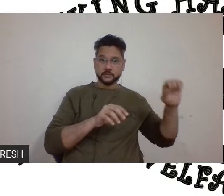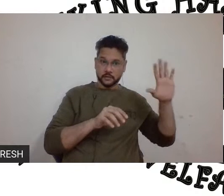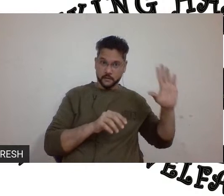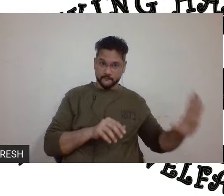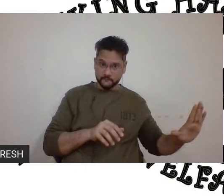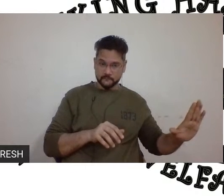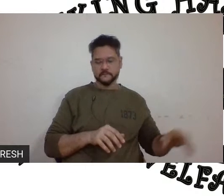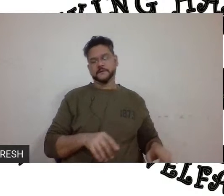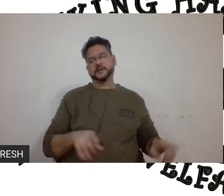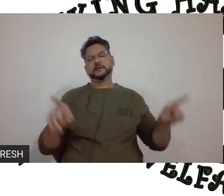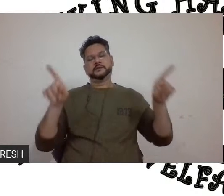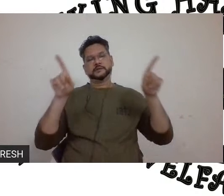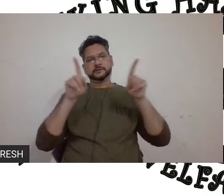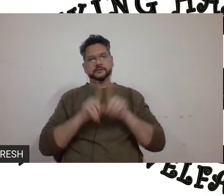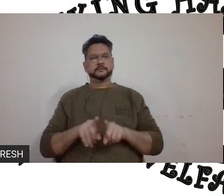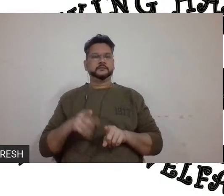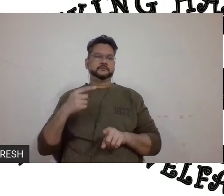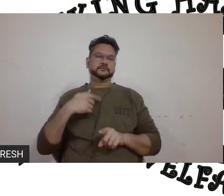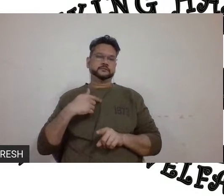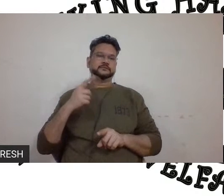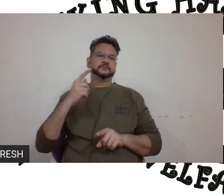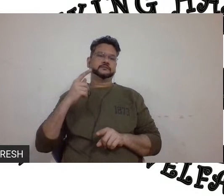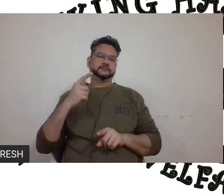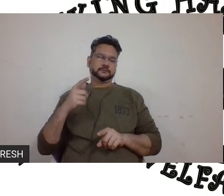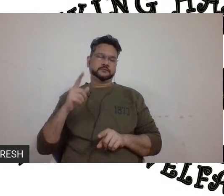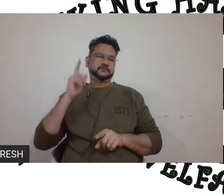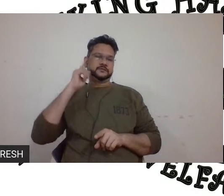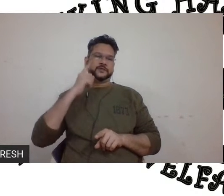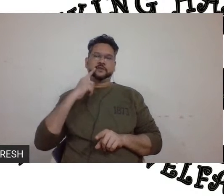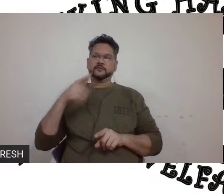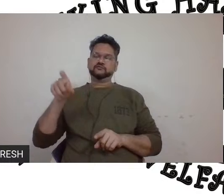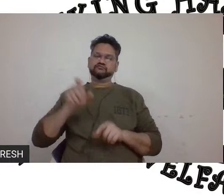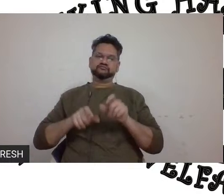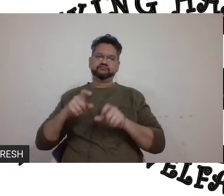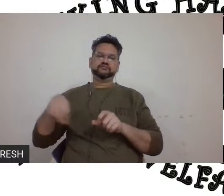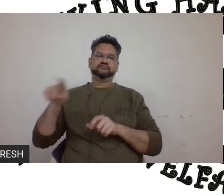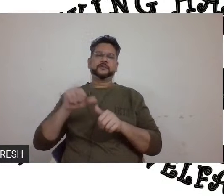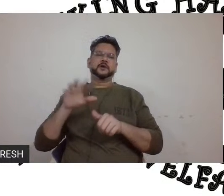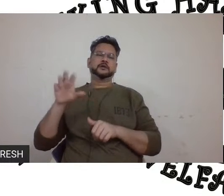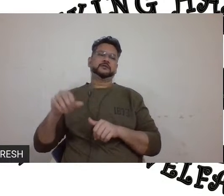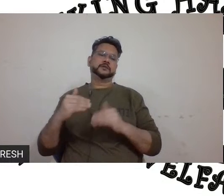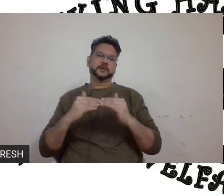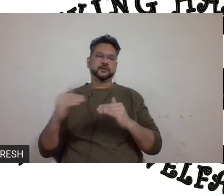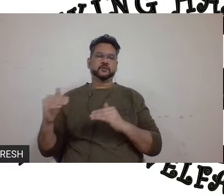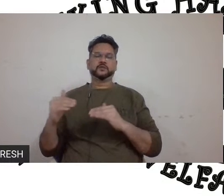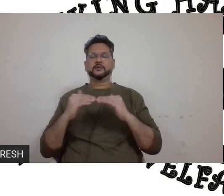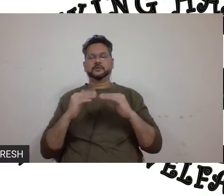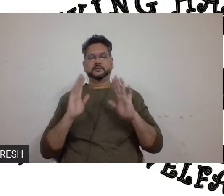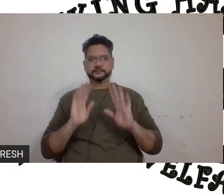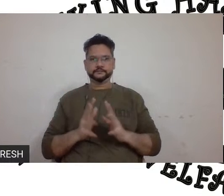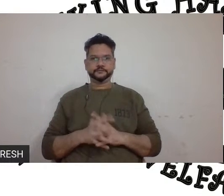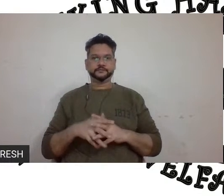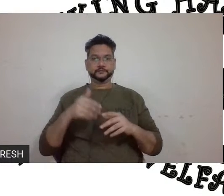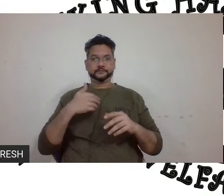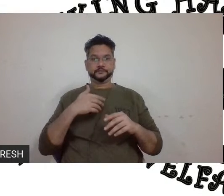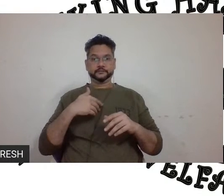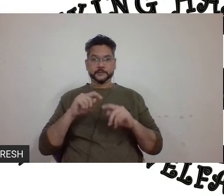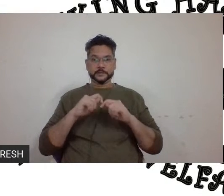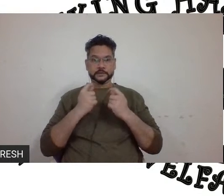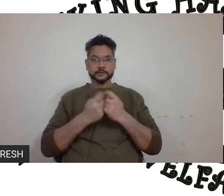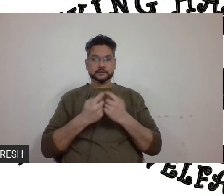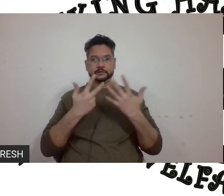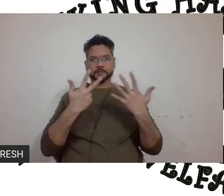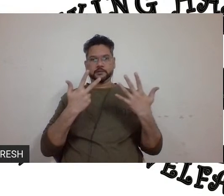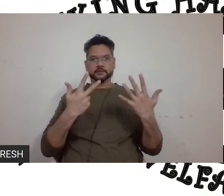same ability with the uh, deaf community as well. We have about 8 or 9 people in our team, and other